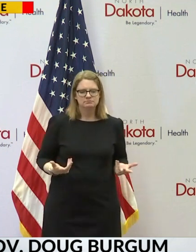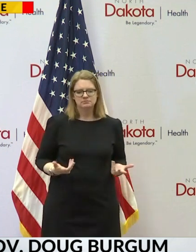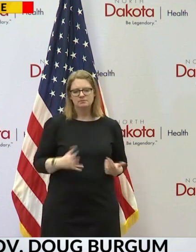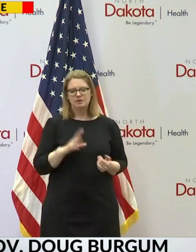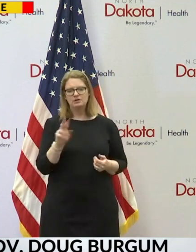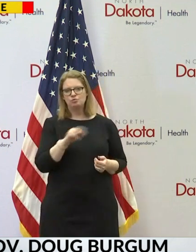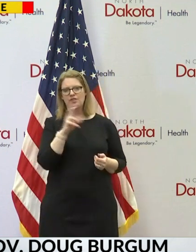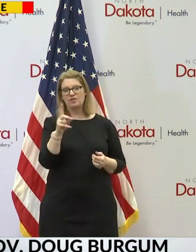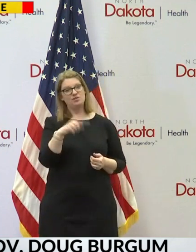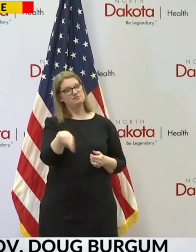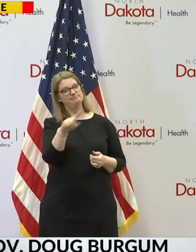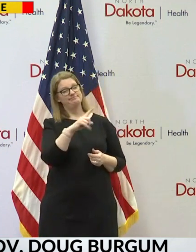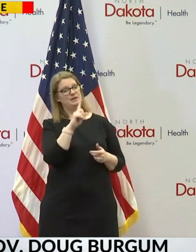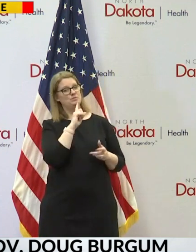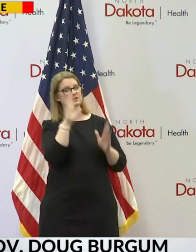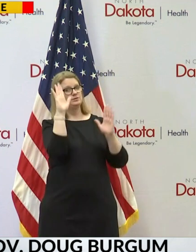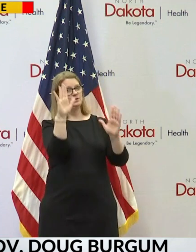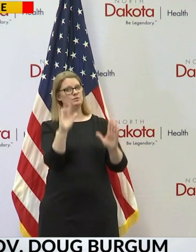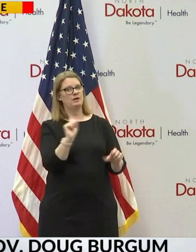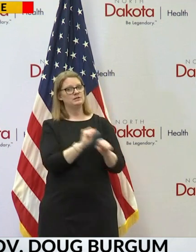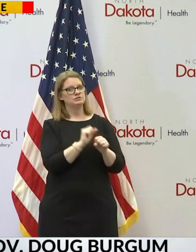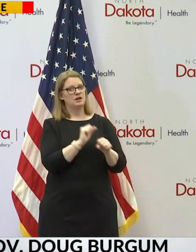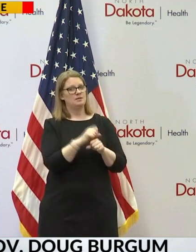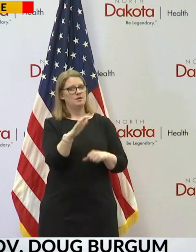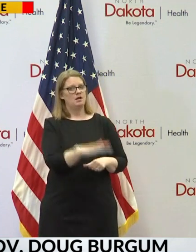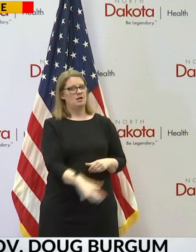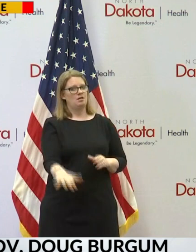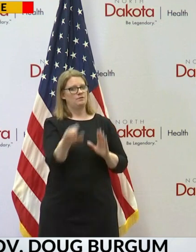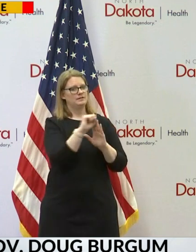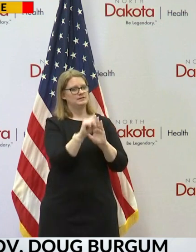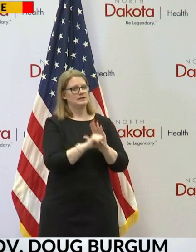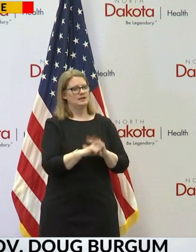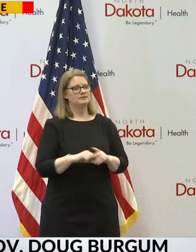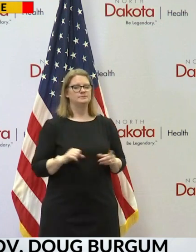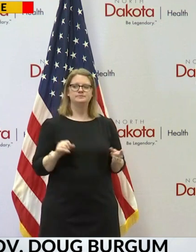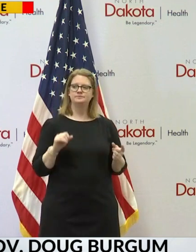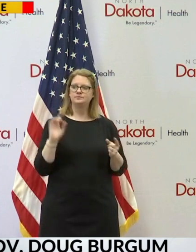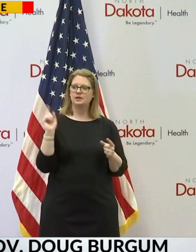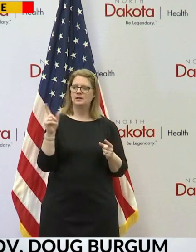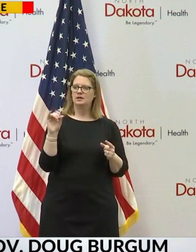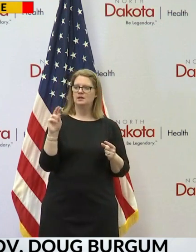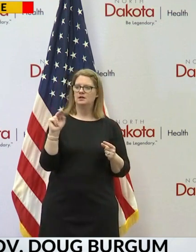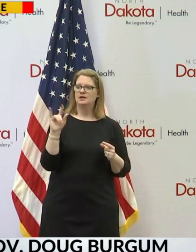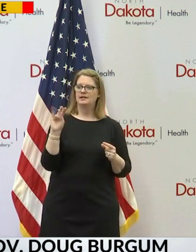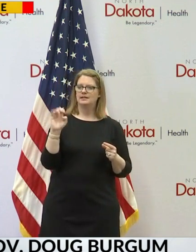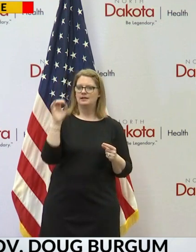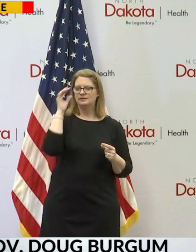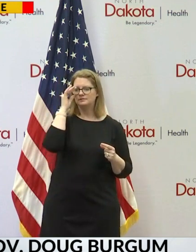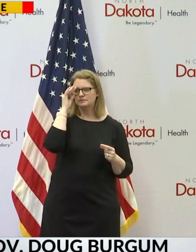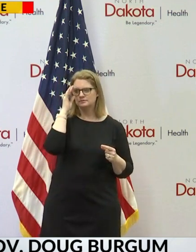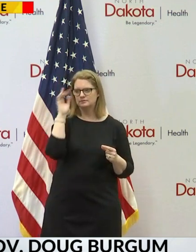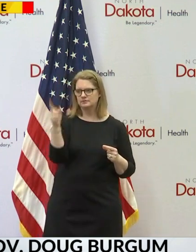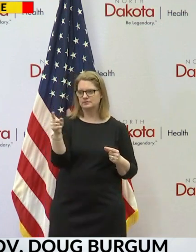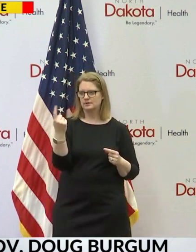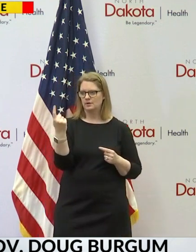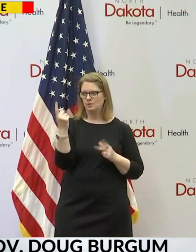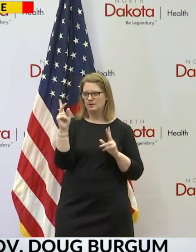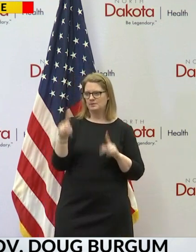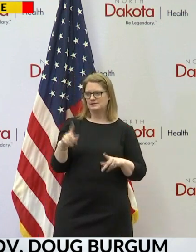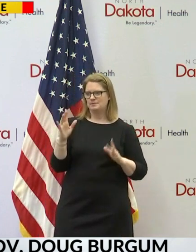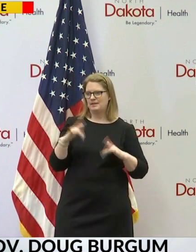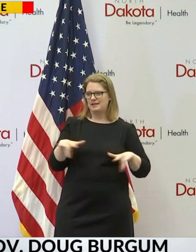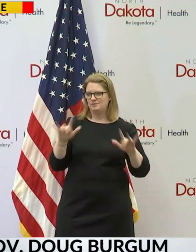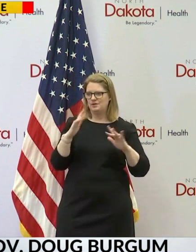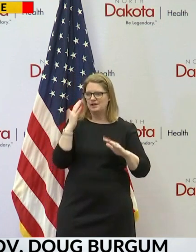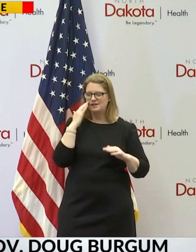North Dakotans have been doing a great job across the whole state. Okay, I'm going back to online, since there's one person by the computer,